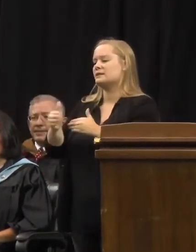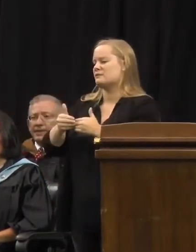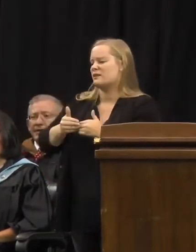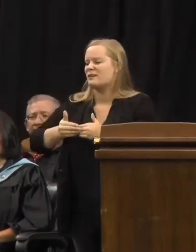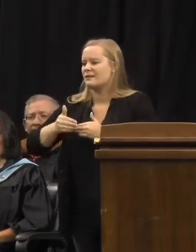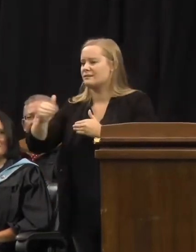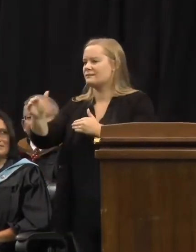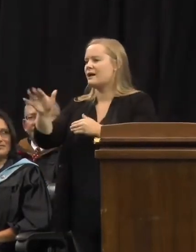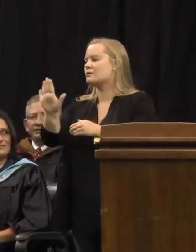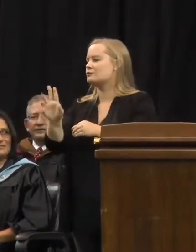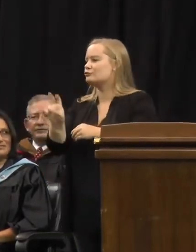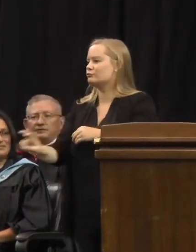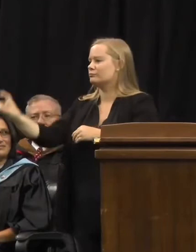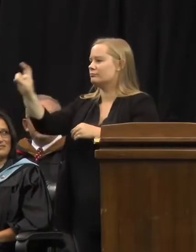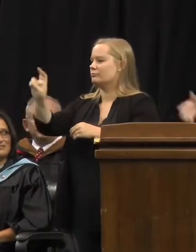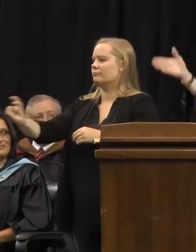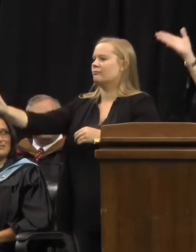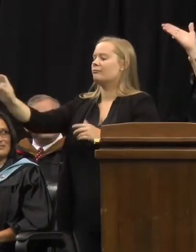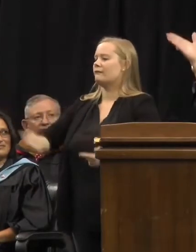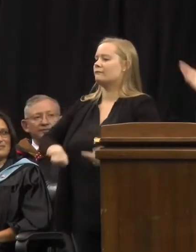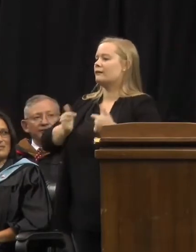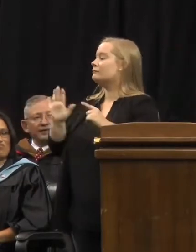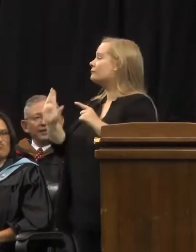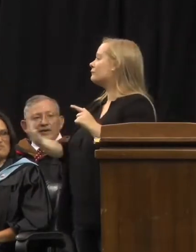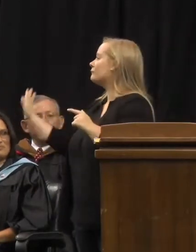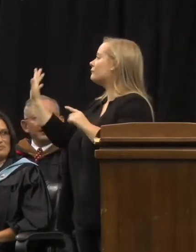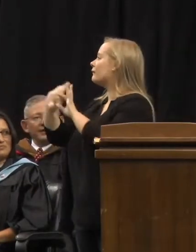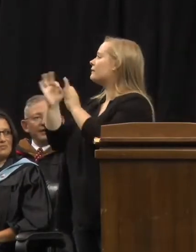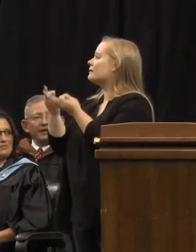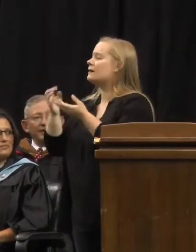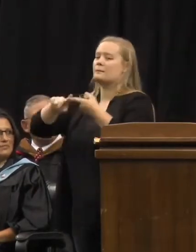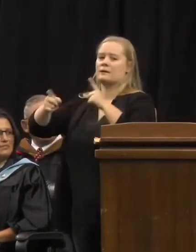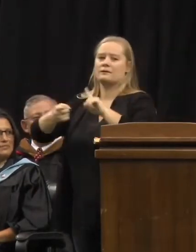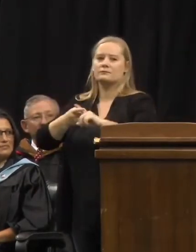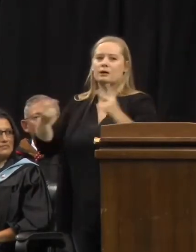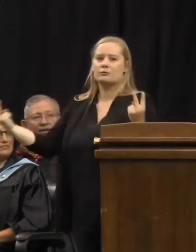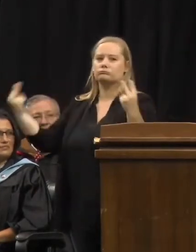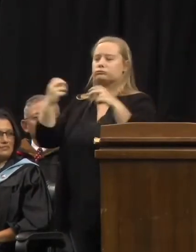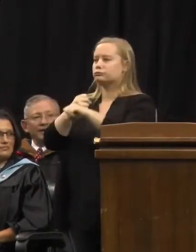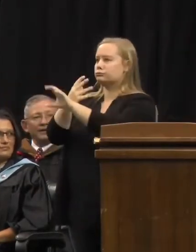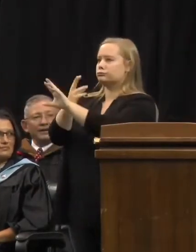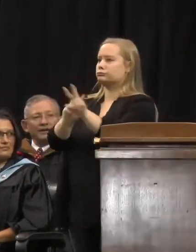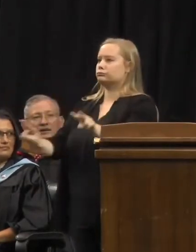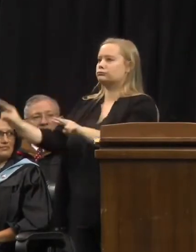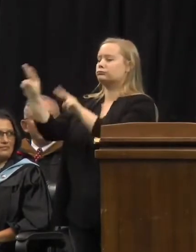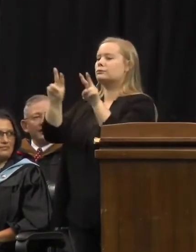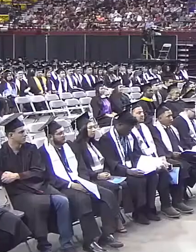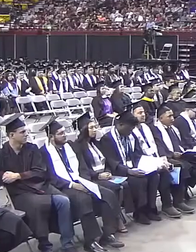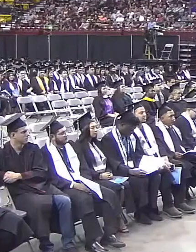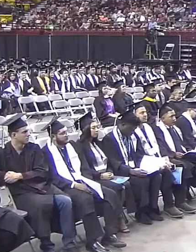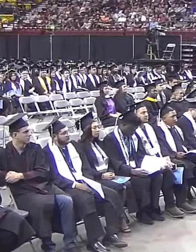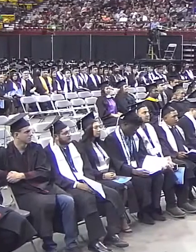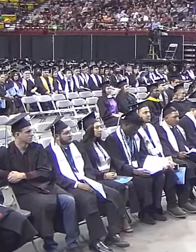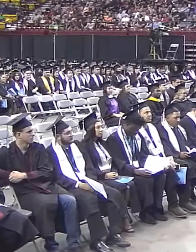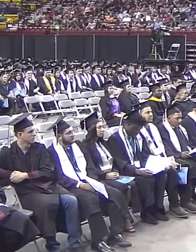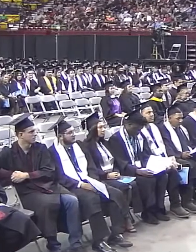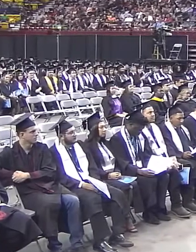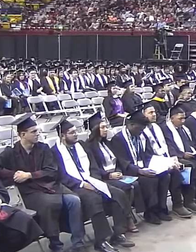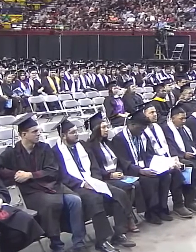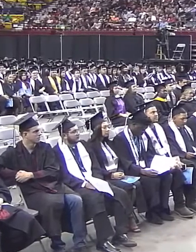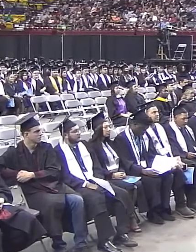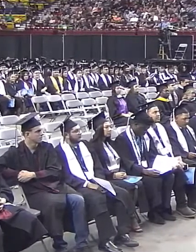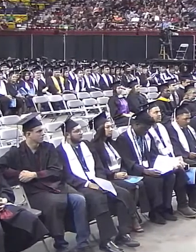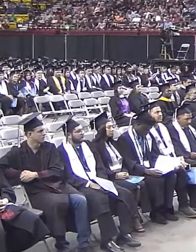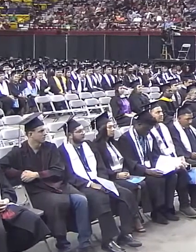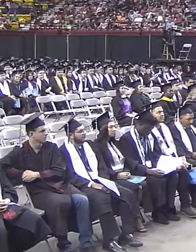your wonderful journey of life. To your family and friends in the audience and watching virtually, celebrating this accomplishment with you,